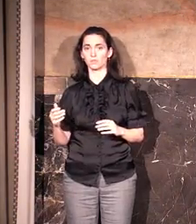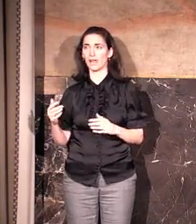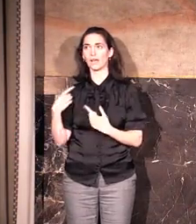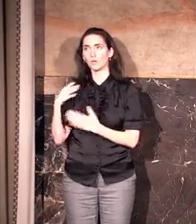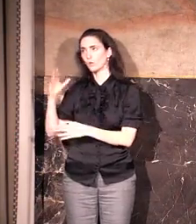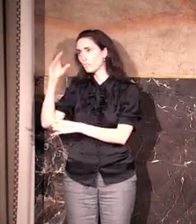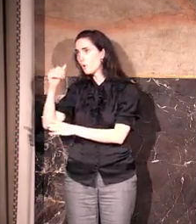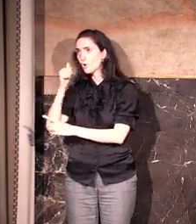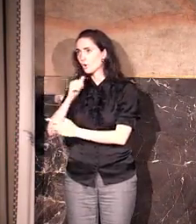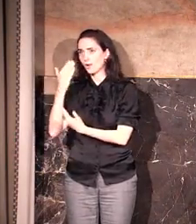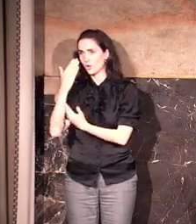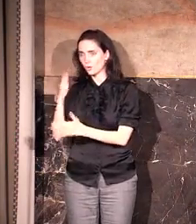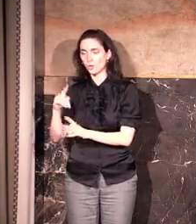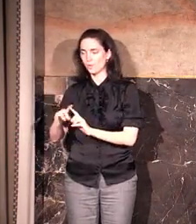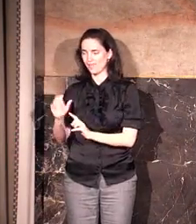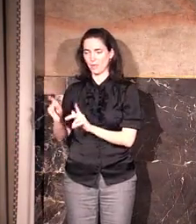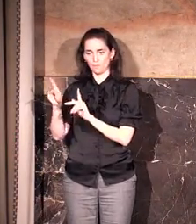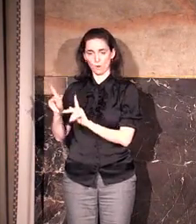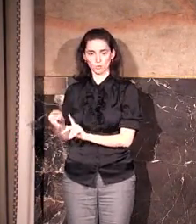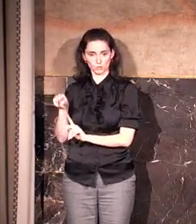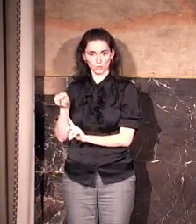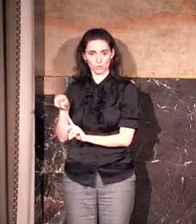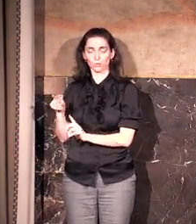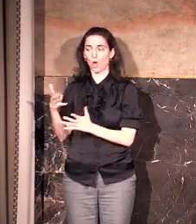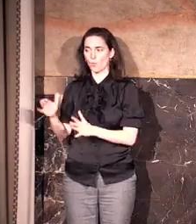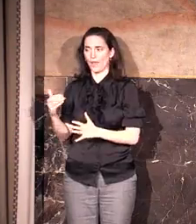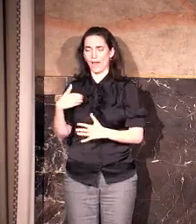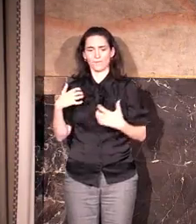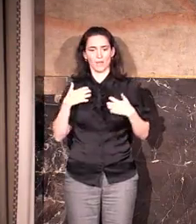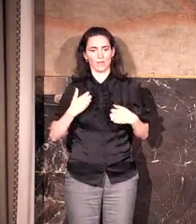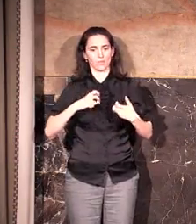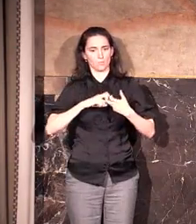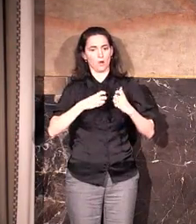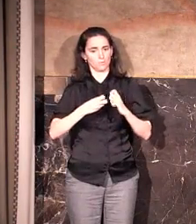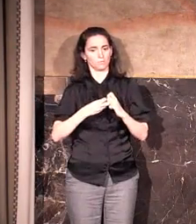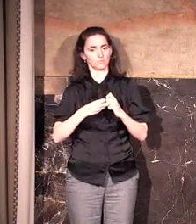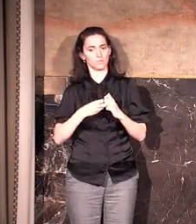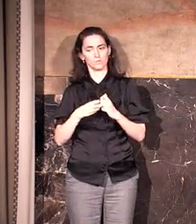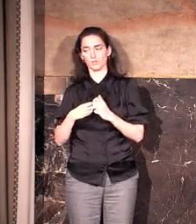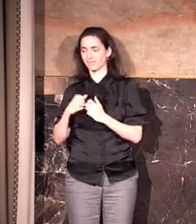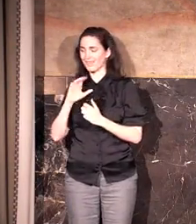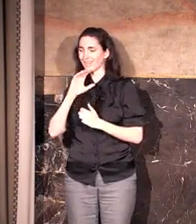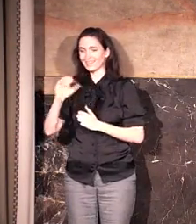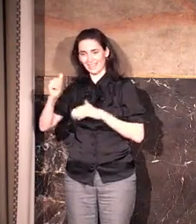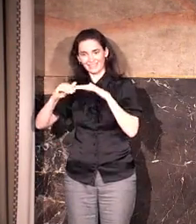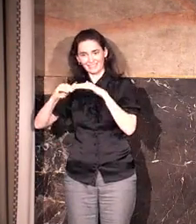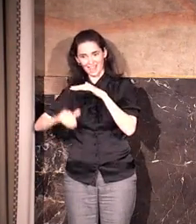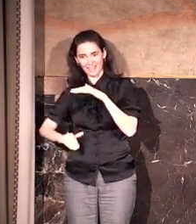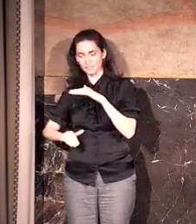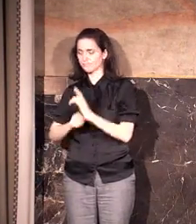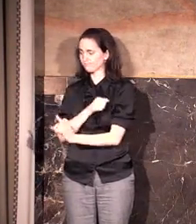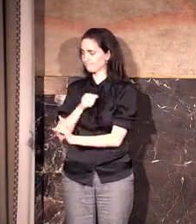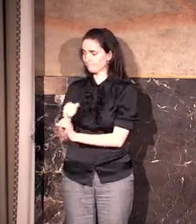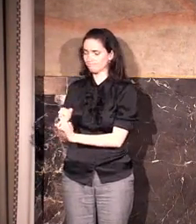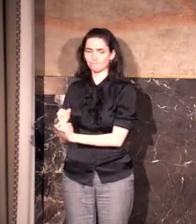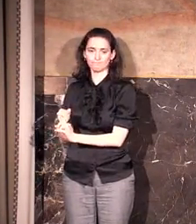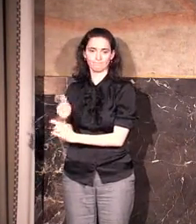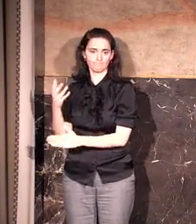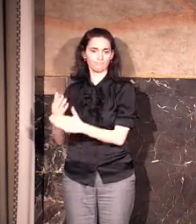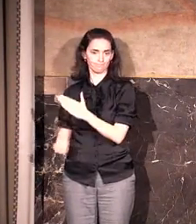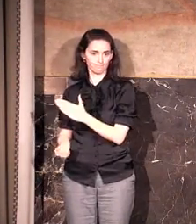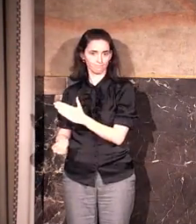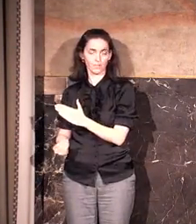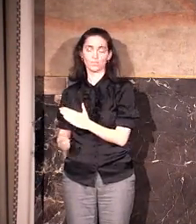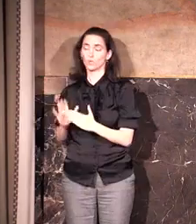girl, did have one of the comorbidities, but was actually under the age of 10. So we certainly should remember